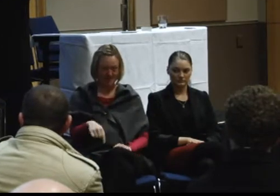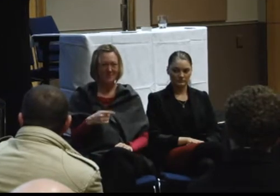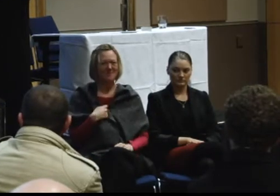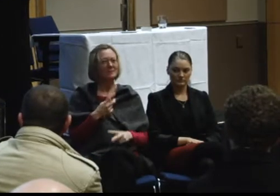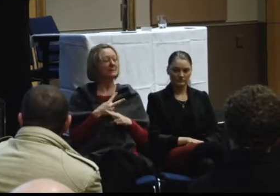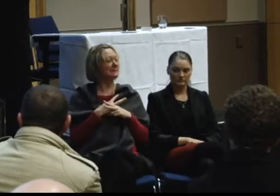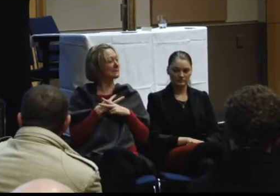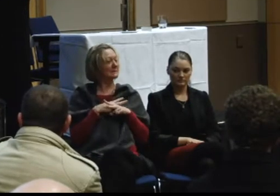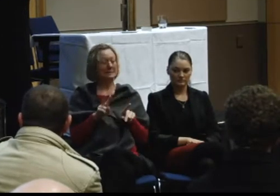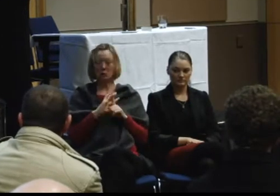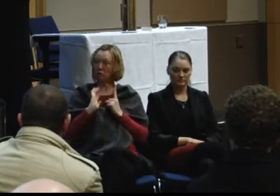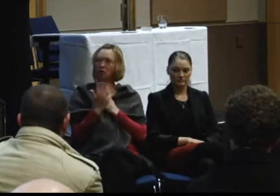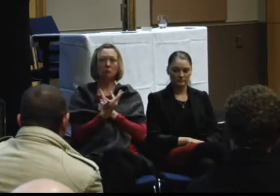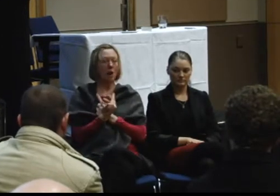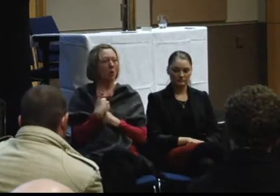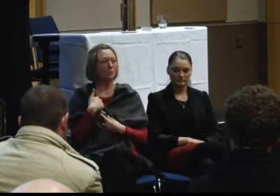see the effects